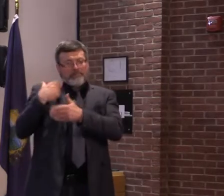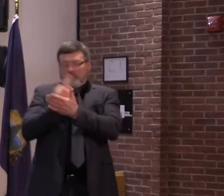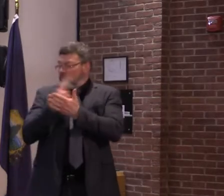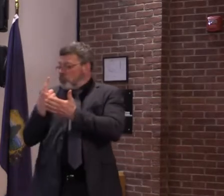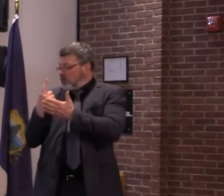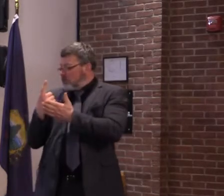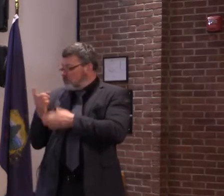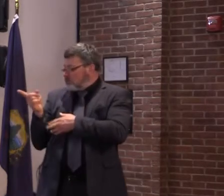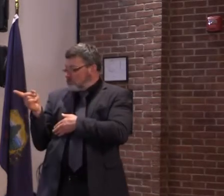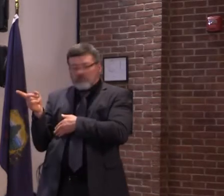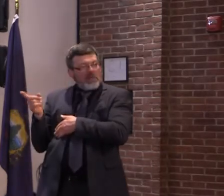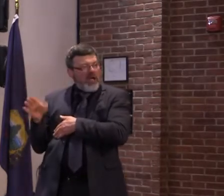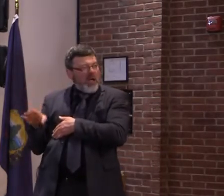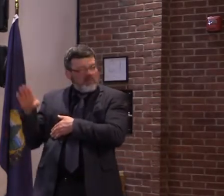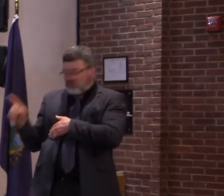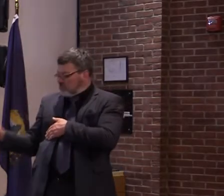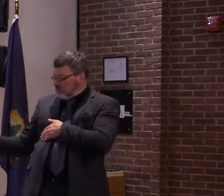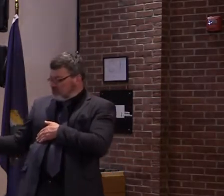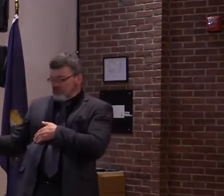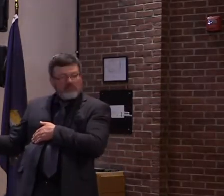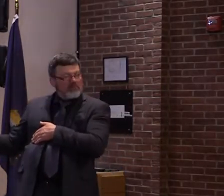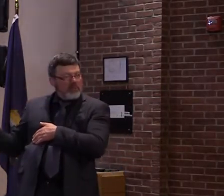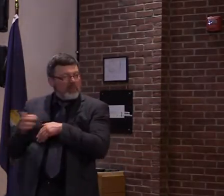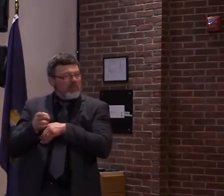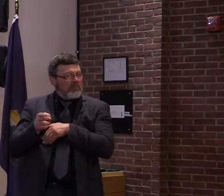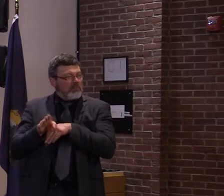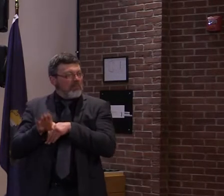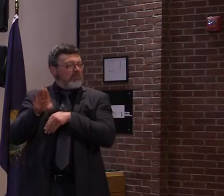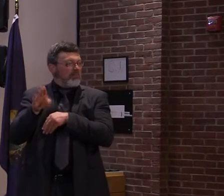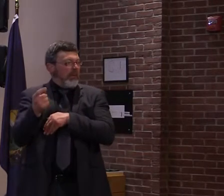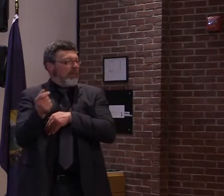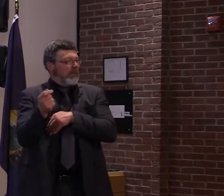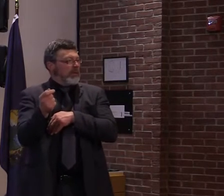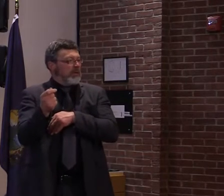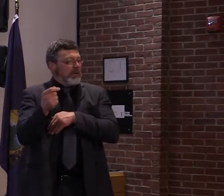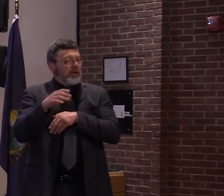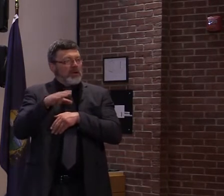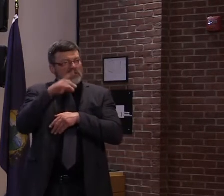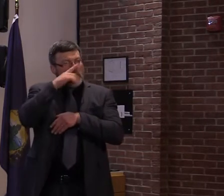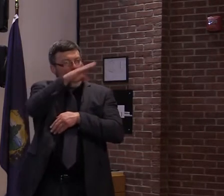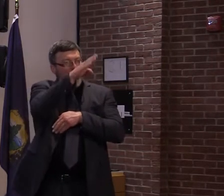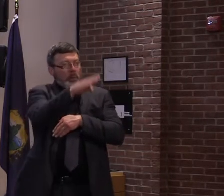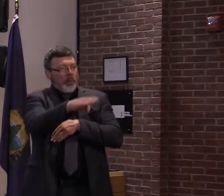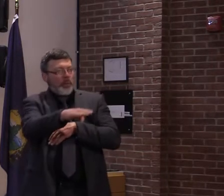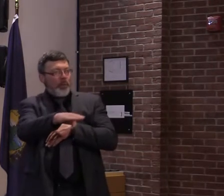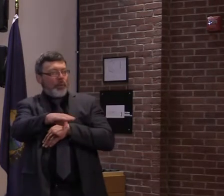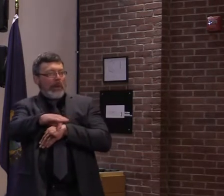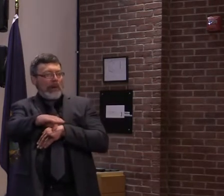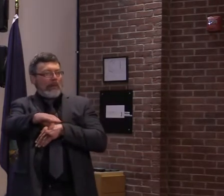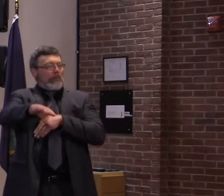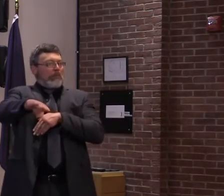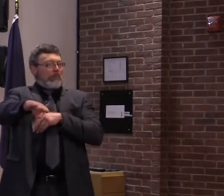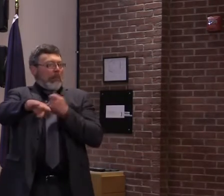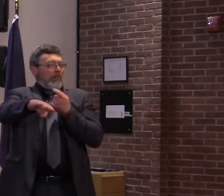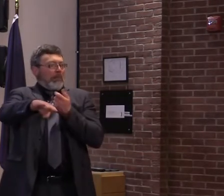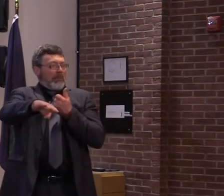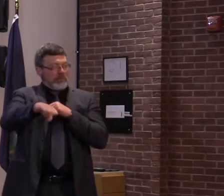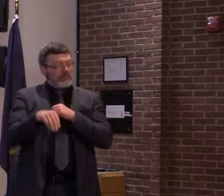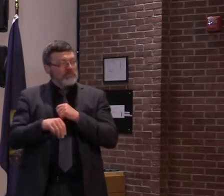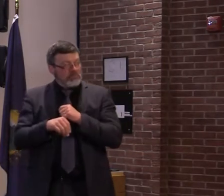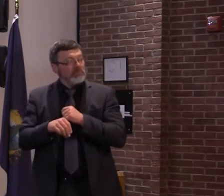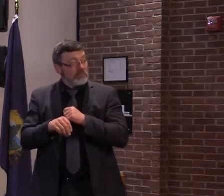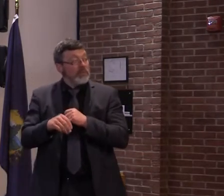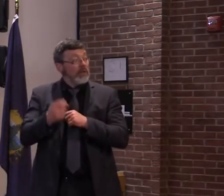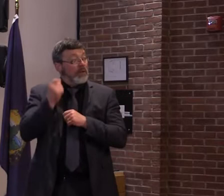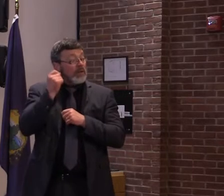now see a very slight uptick in that plateaued area of the graph. But again, it's actually an